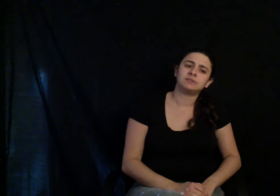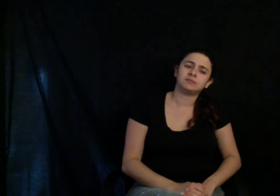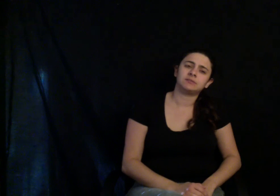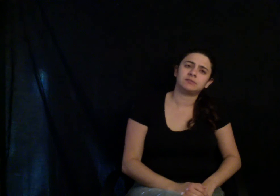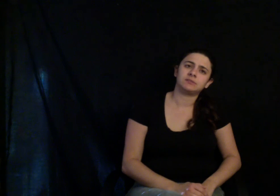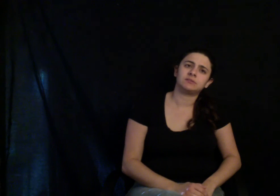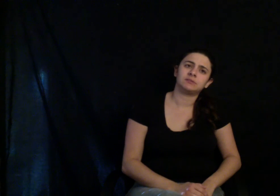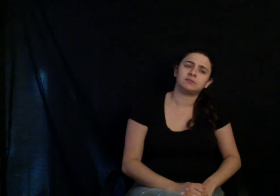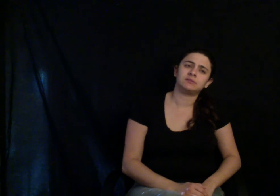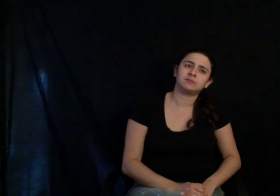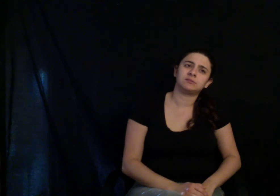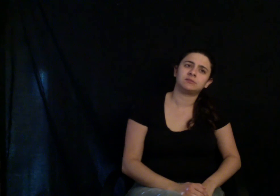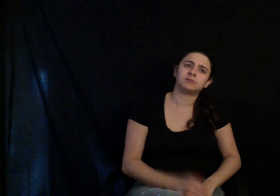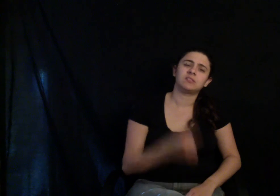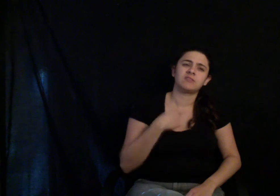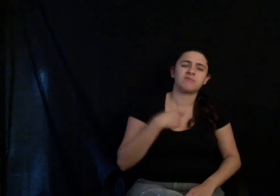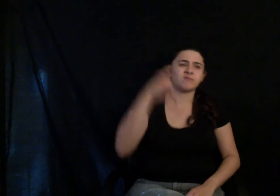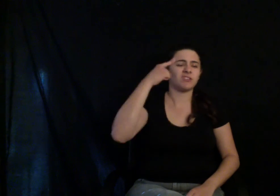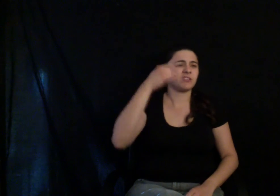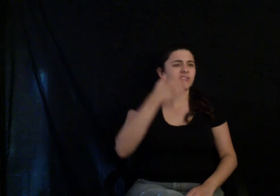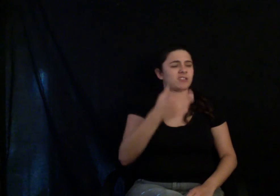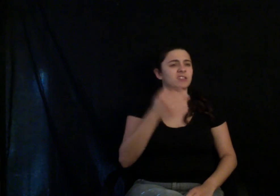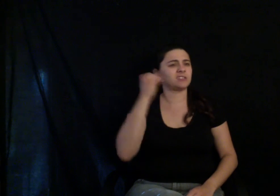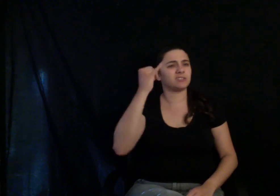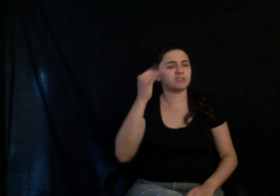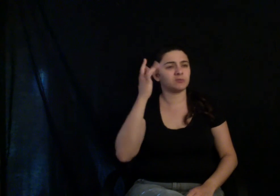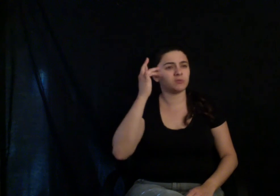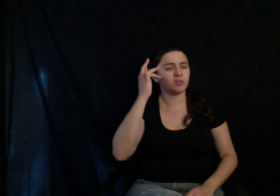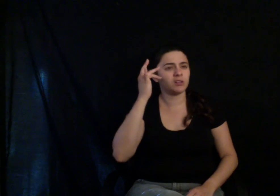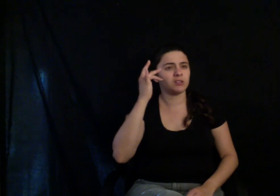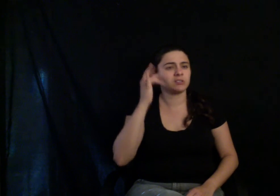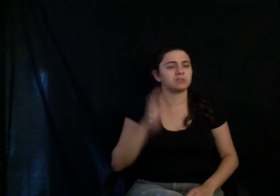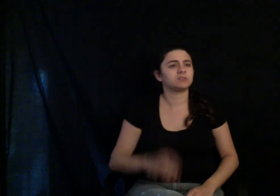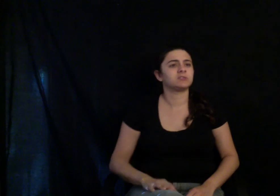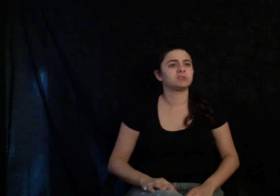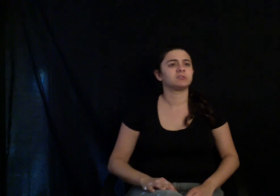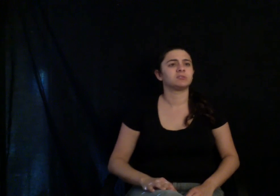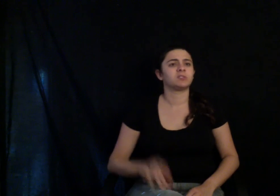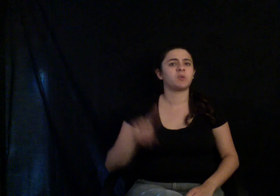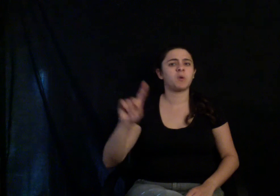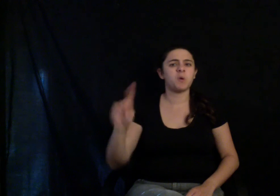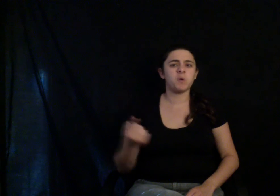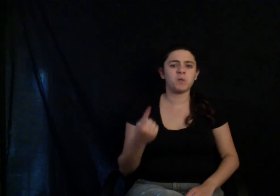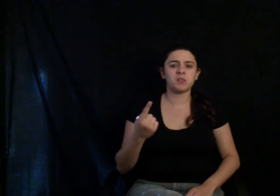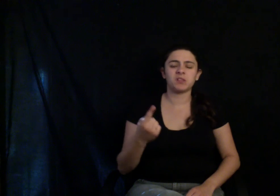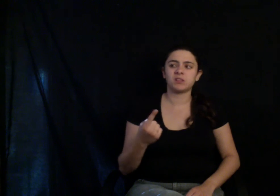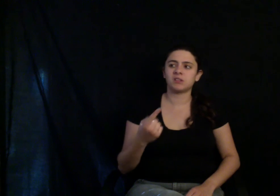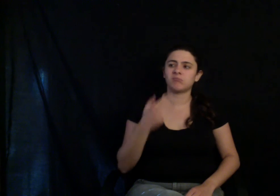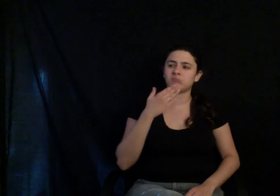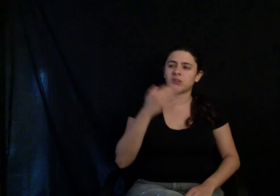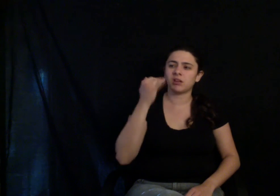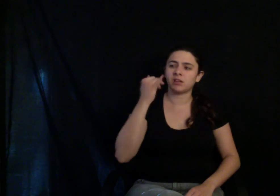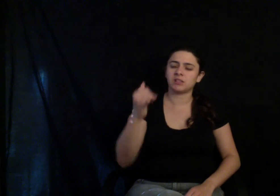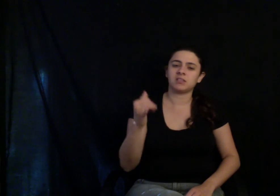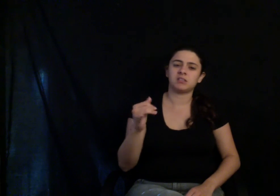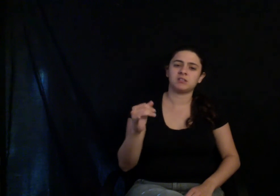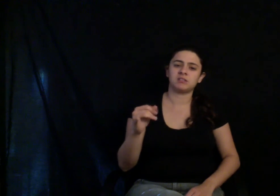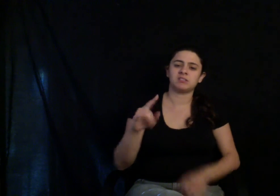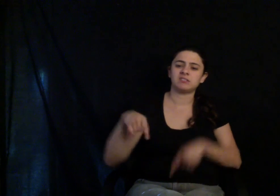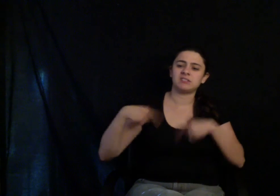I thought it was such a good idea because it was like the only ray of sunshine in just such a dark and negative situation. Like it was the